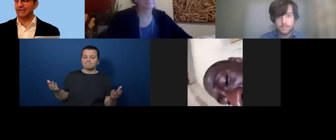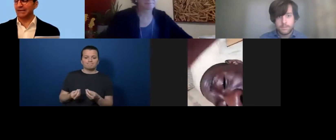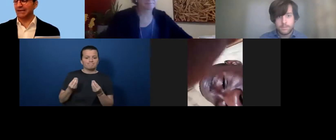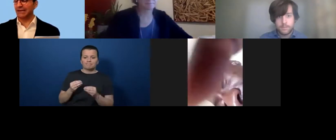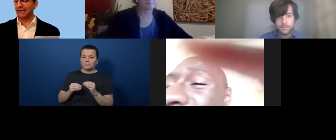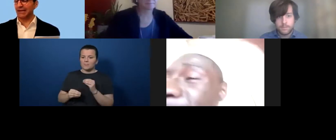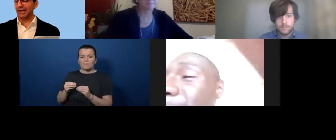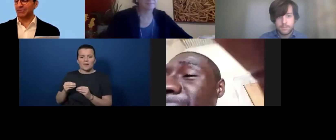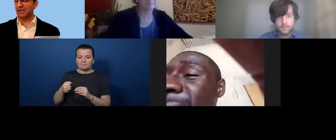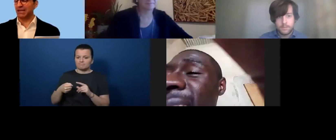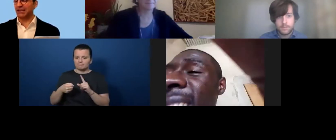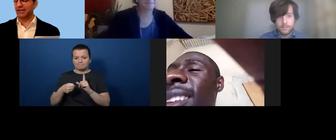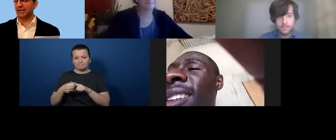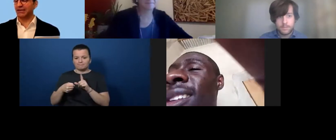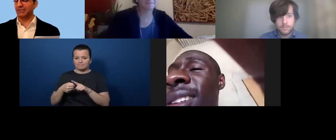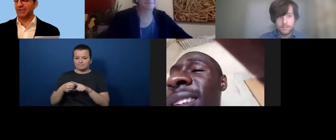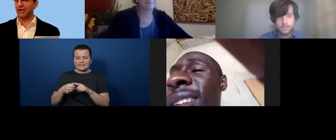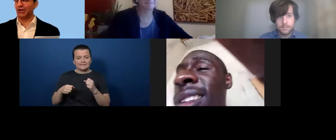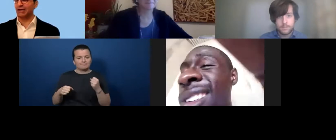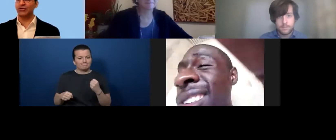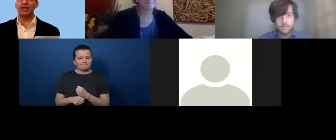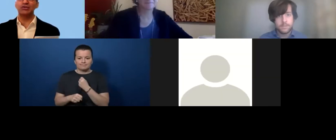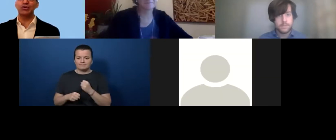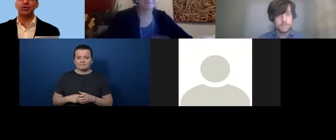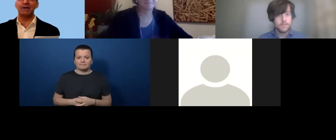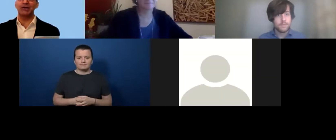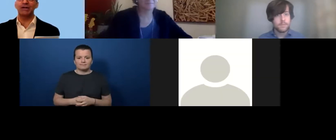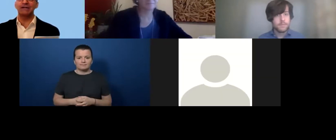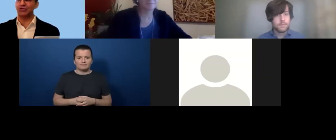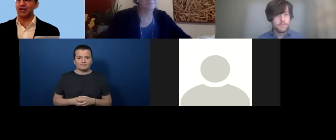unfortunate. I'm checking. My colleagues are trying to